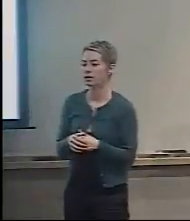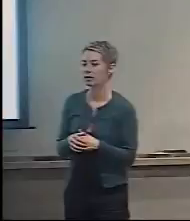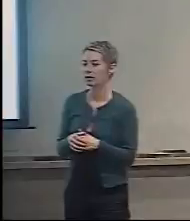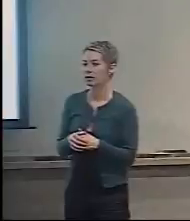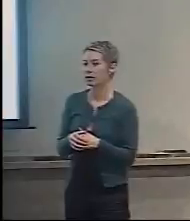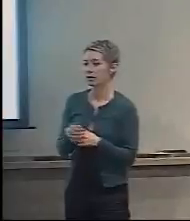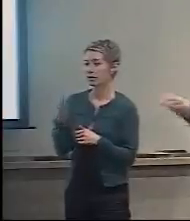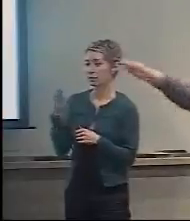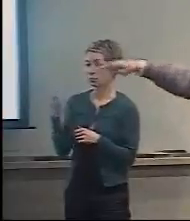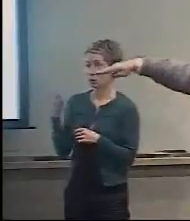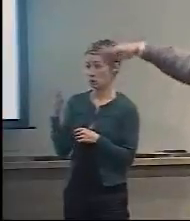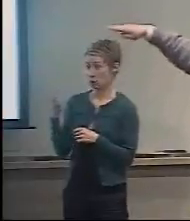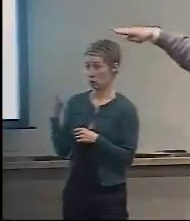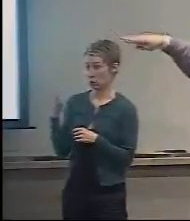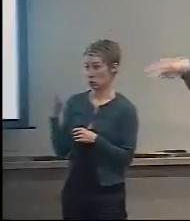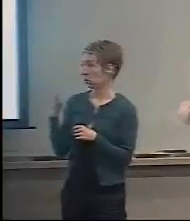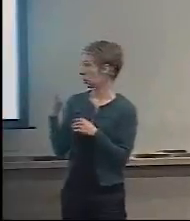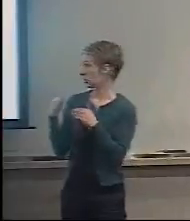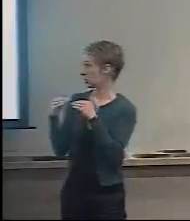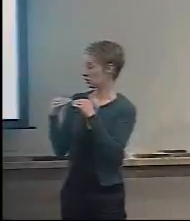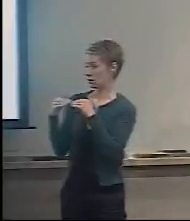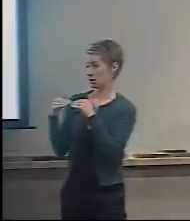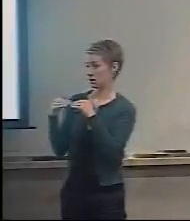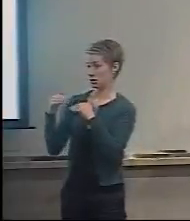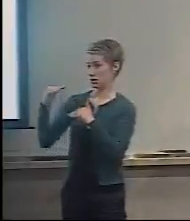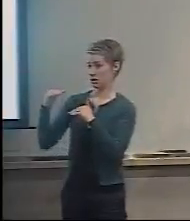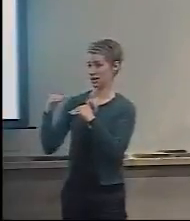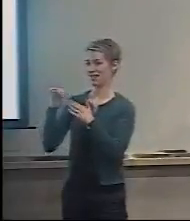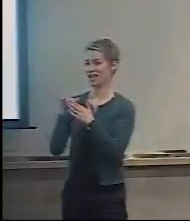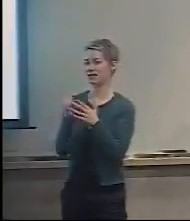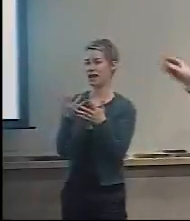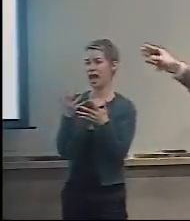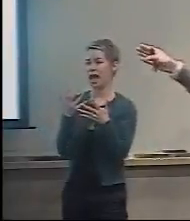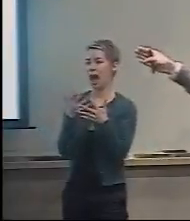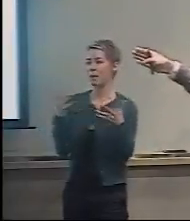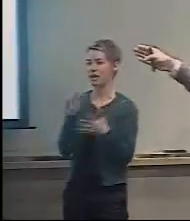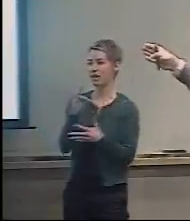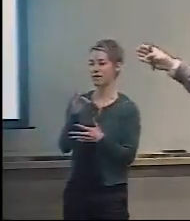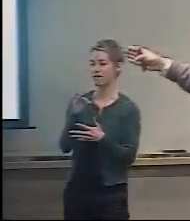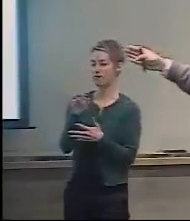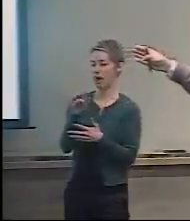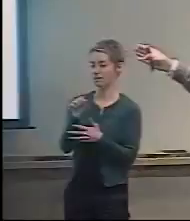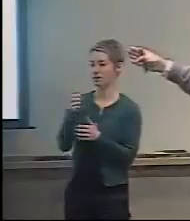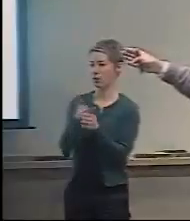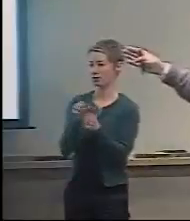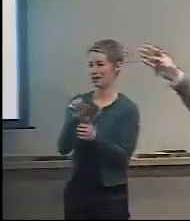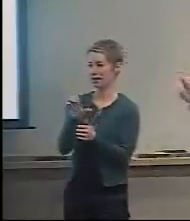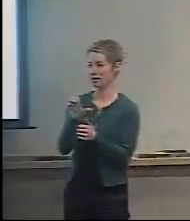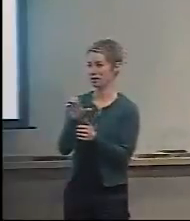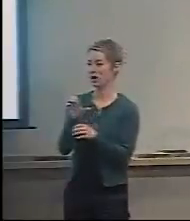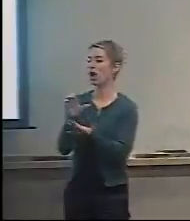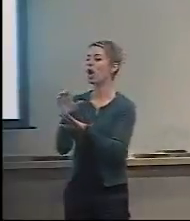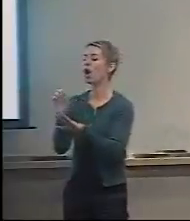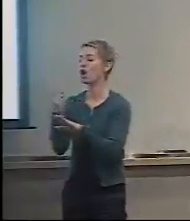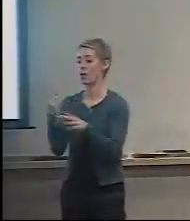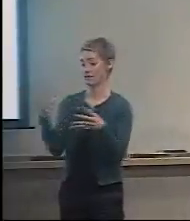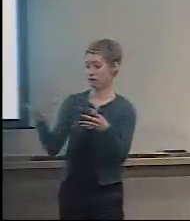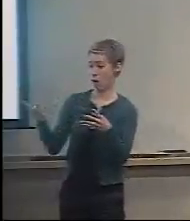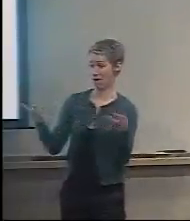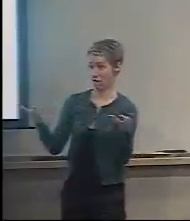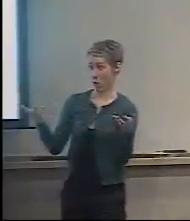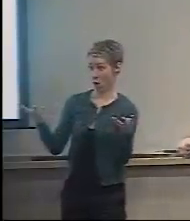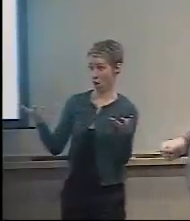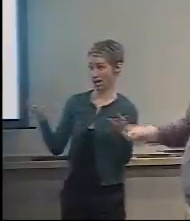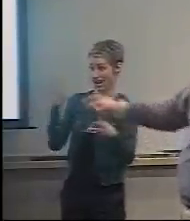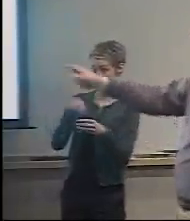Now the blue bars, they go up the blue bars. That's how many frames per second we could. And by the way, among the 4 are the different settings I talked